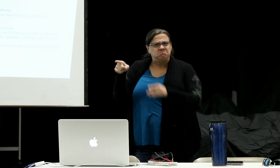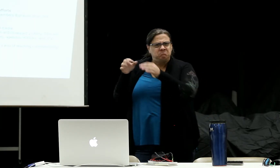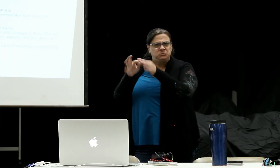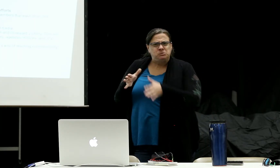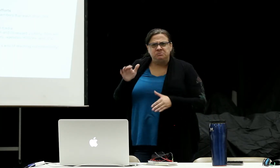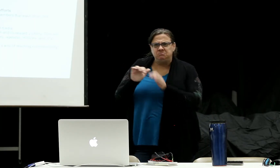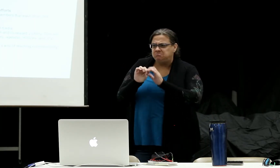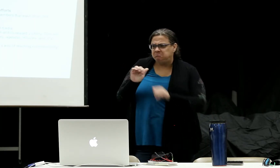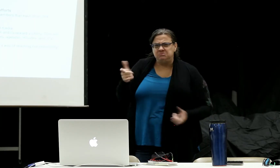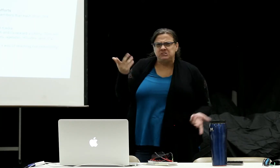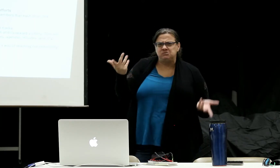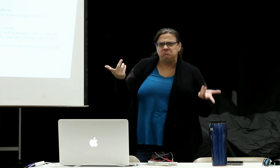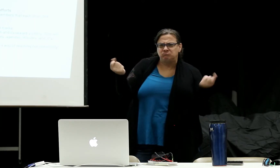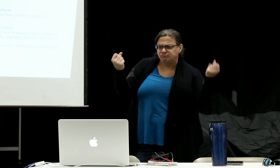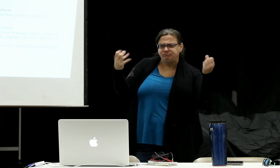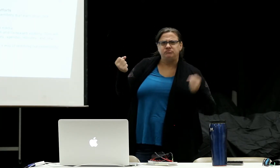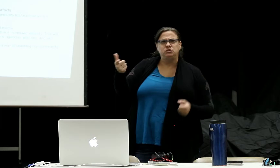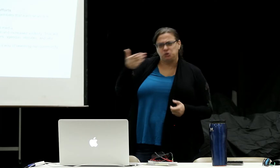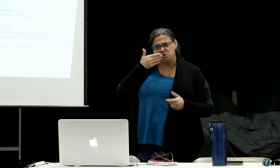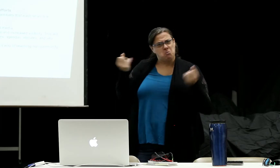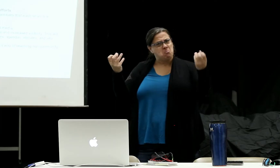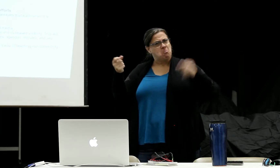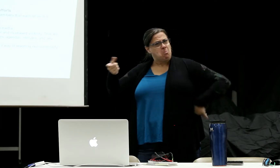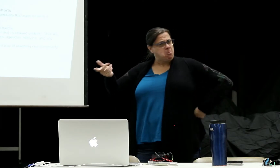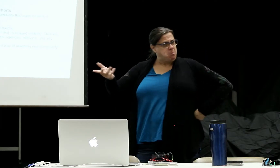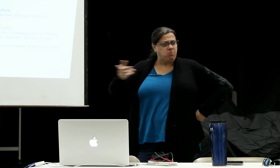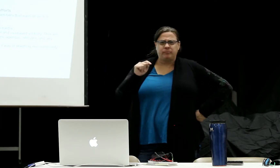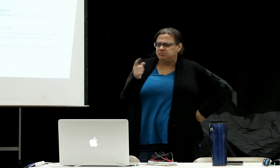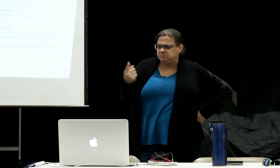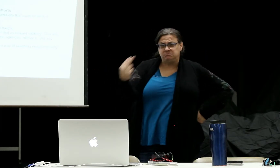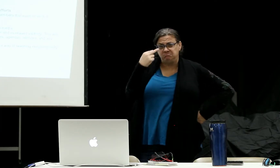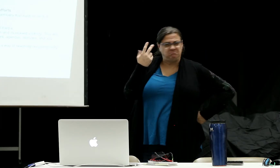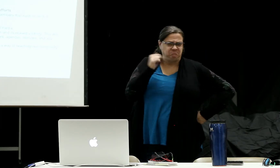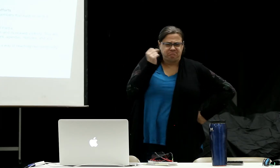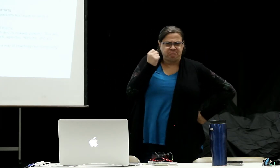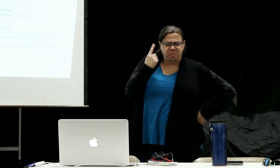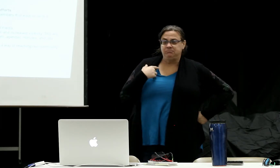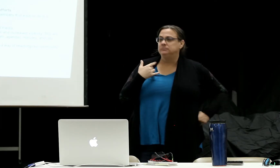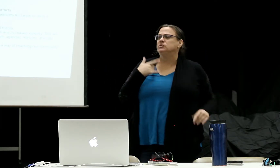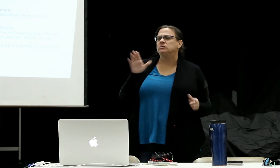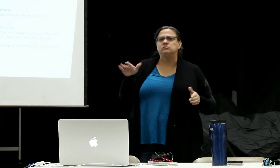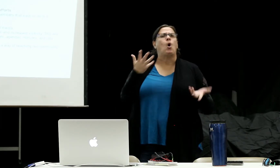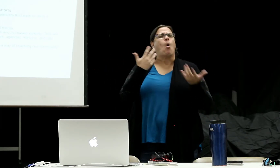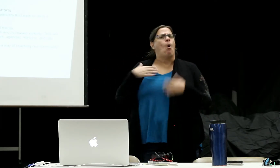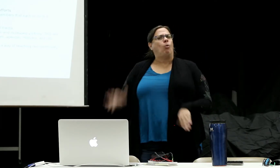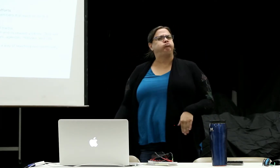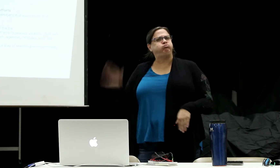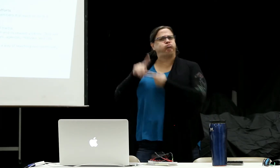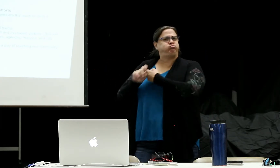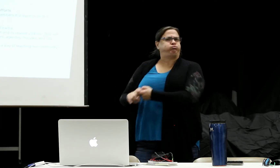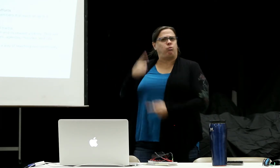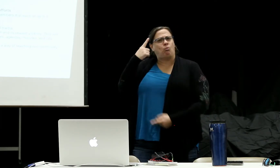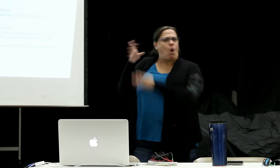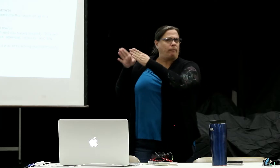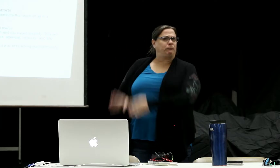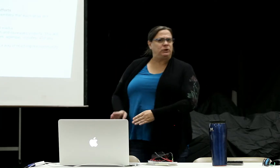I will ask the interpreter, you sign well, but you don't understand my signing. And they say, oh, well, I grew